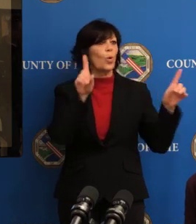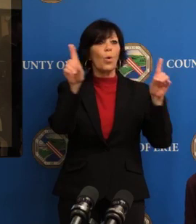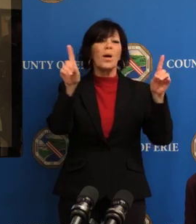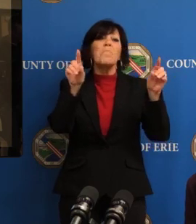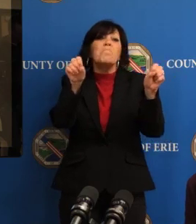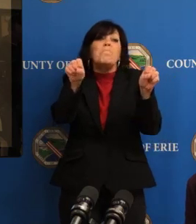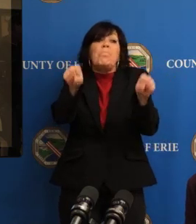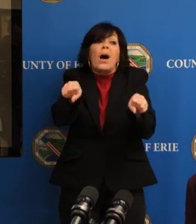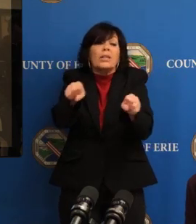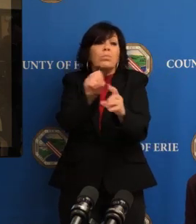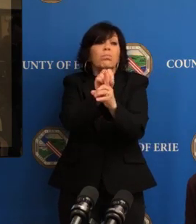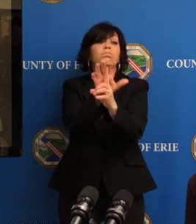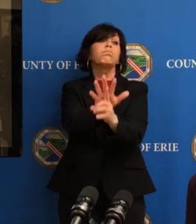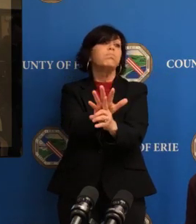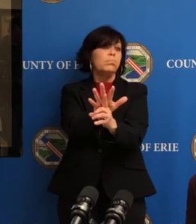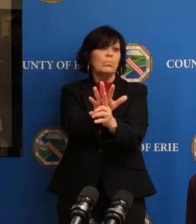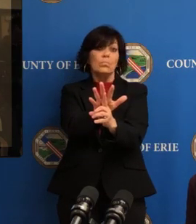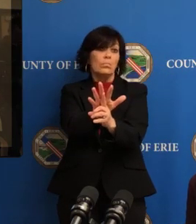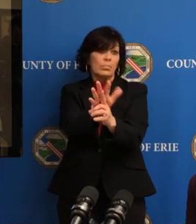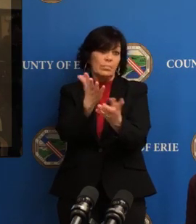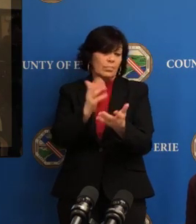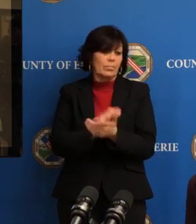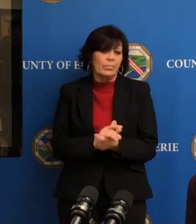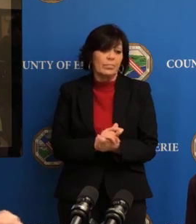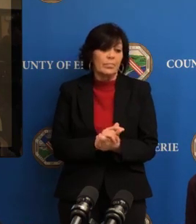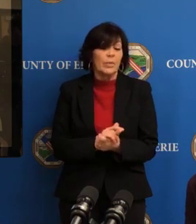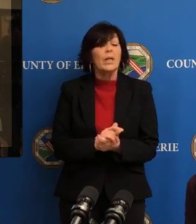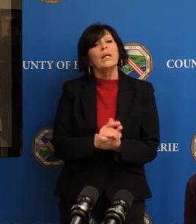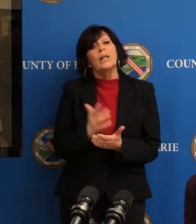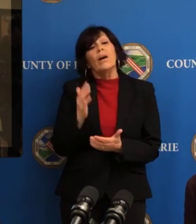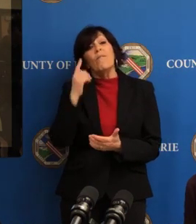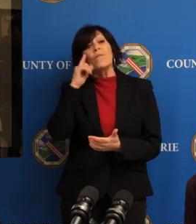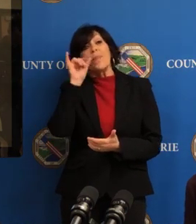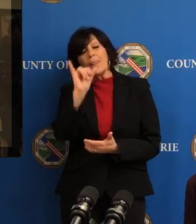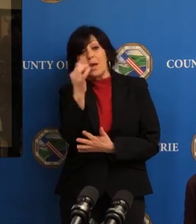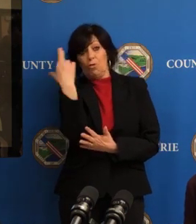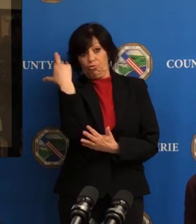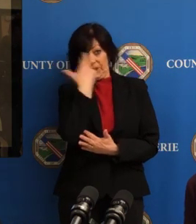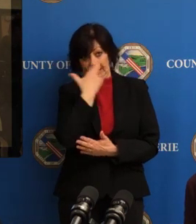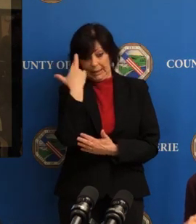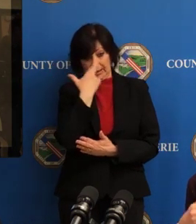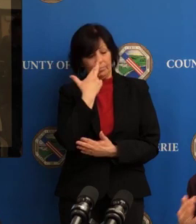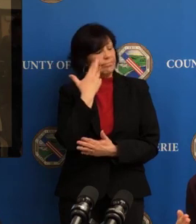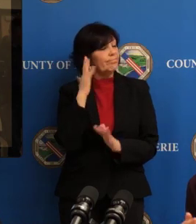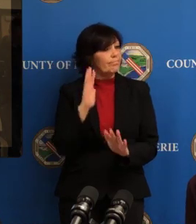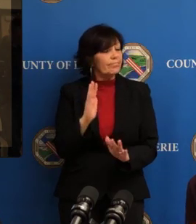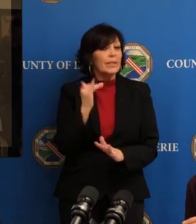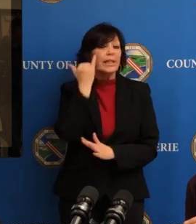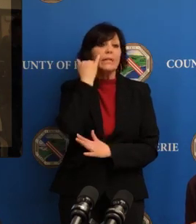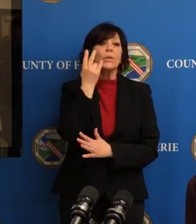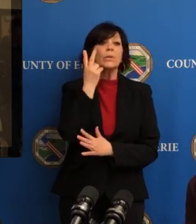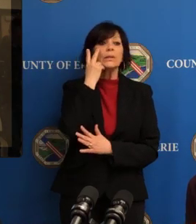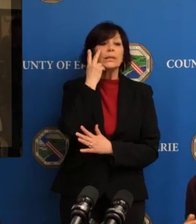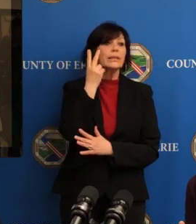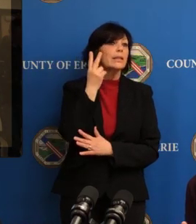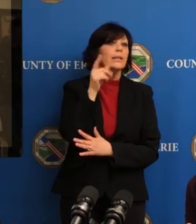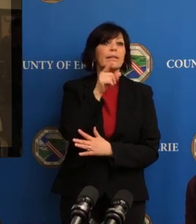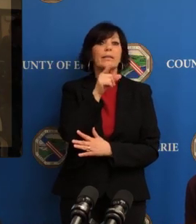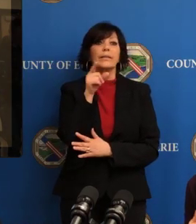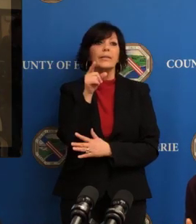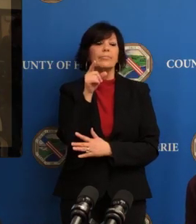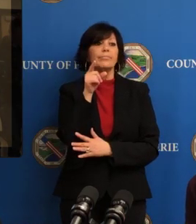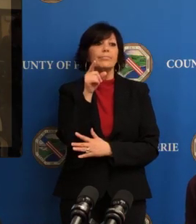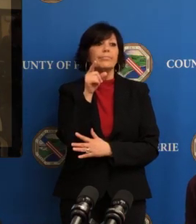could be exposed to somebody with COVID-19. And so for that reason, if you see that you're on one of the lists